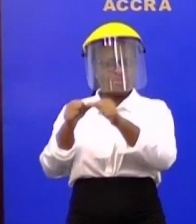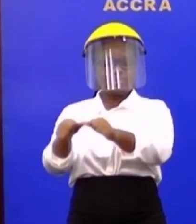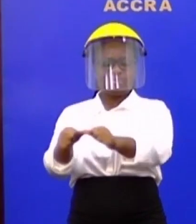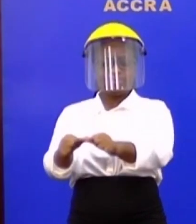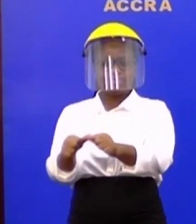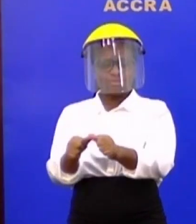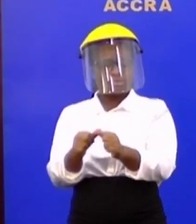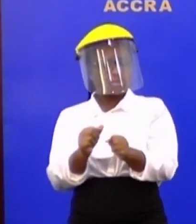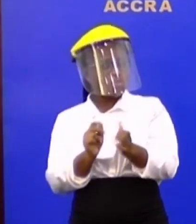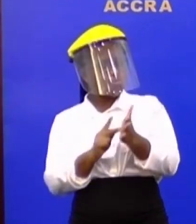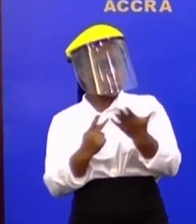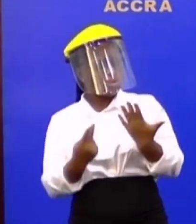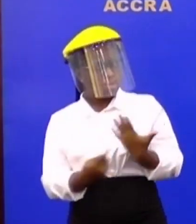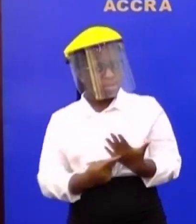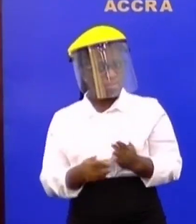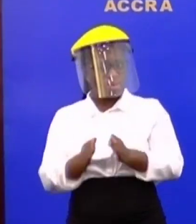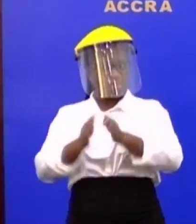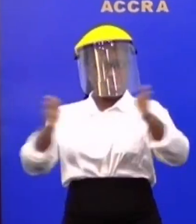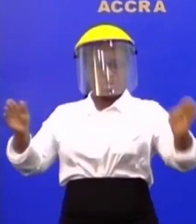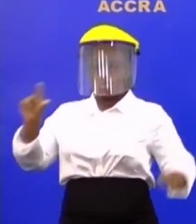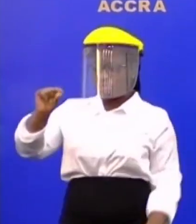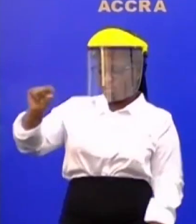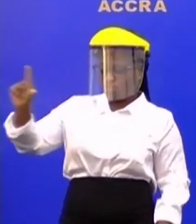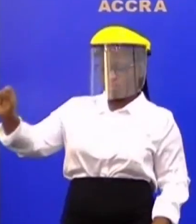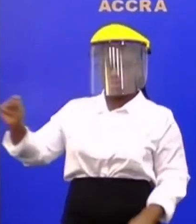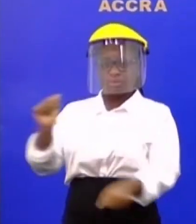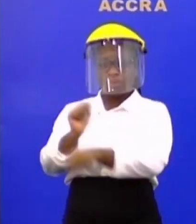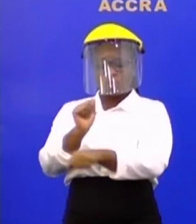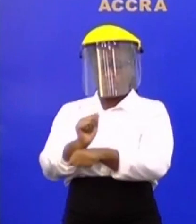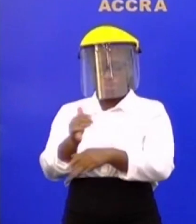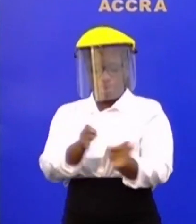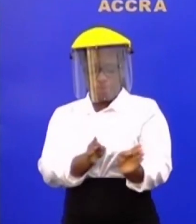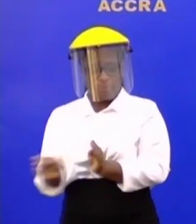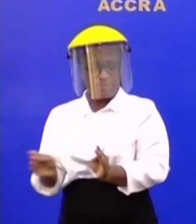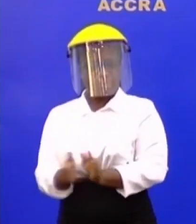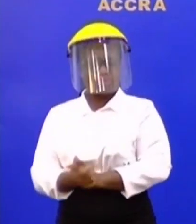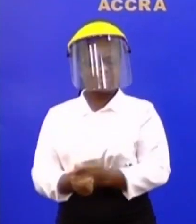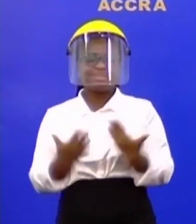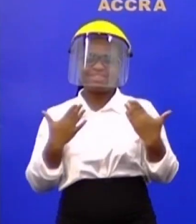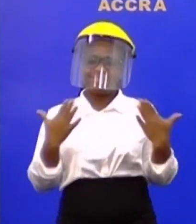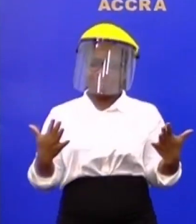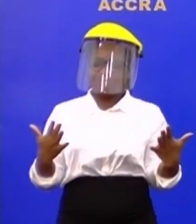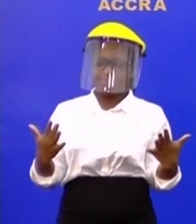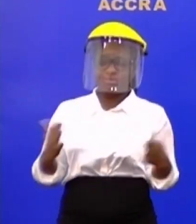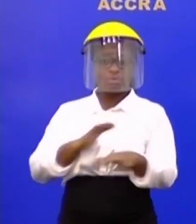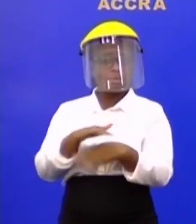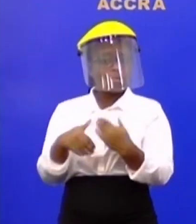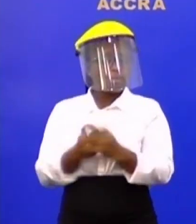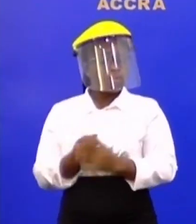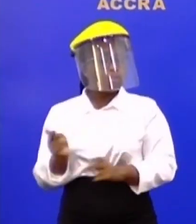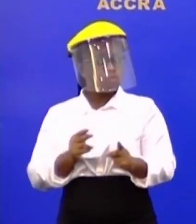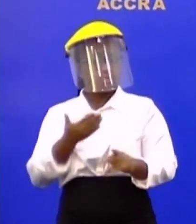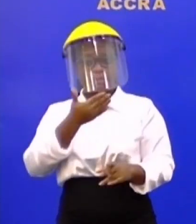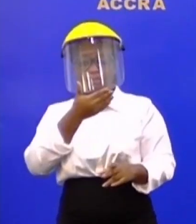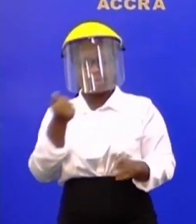response program, as well as a broader 2020 work plan of his administration. We are thankful to all for the